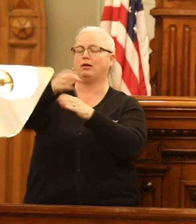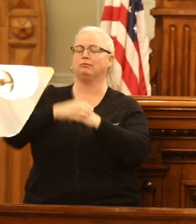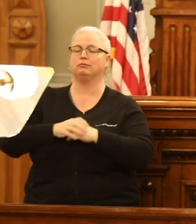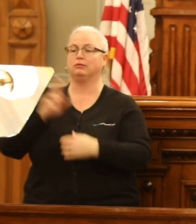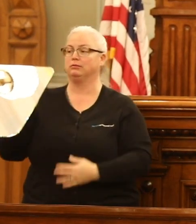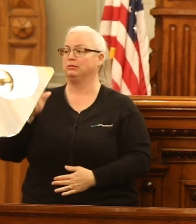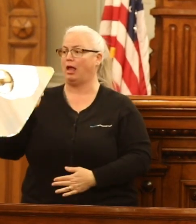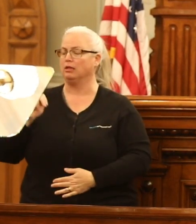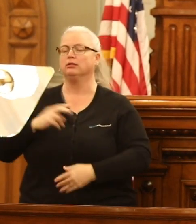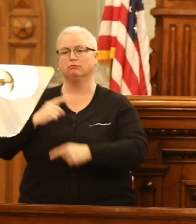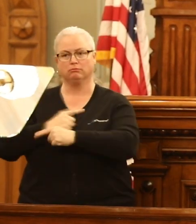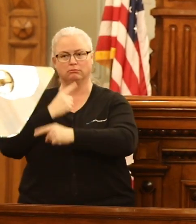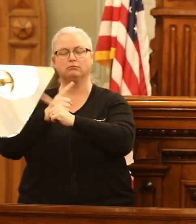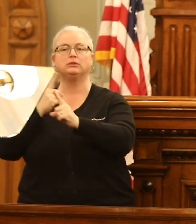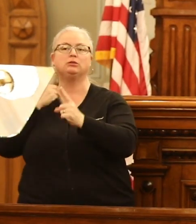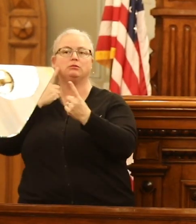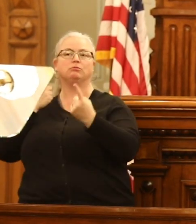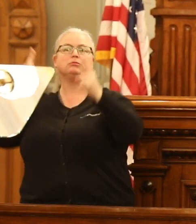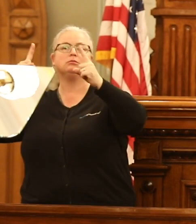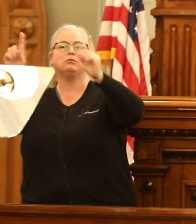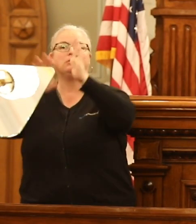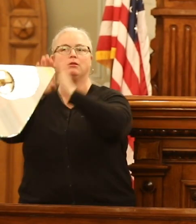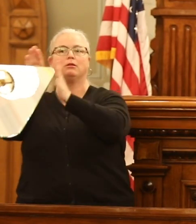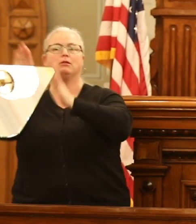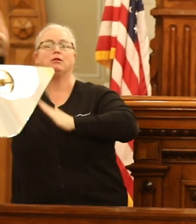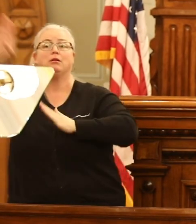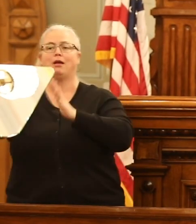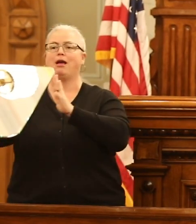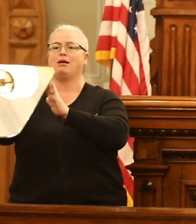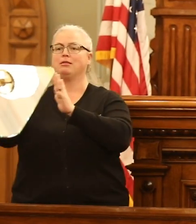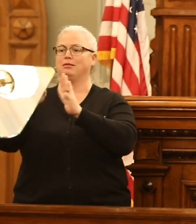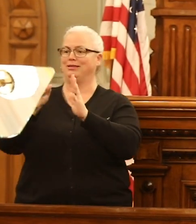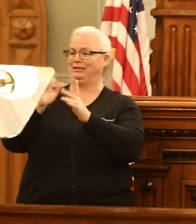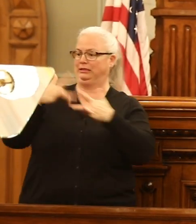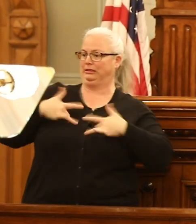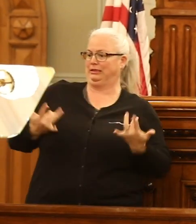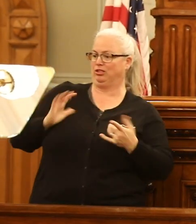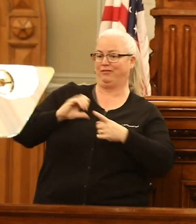Kansas is on the road to prosperity, and the state of our state is strong.